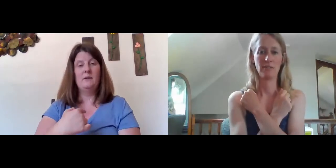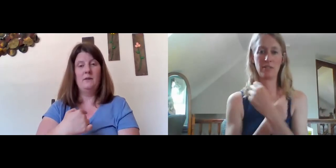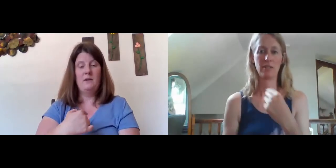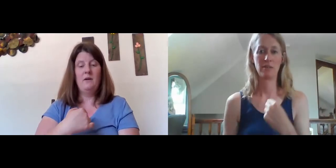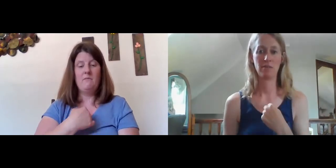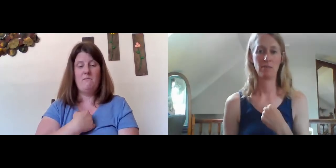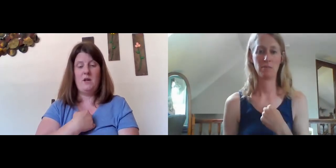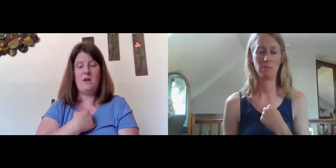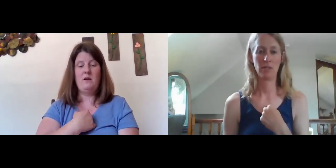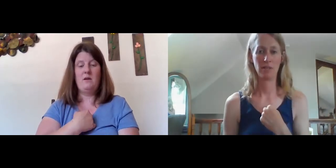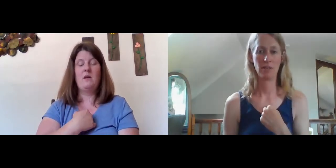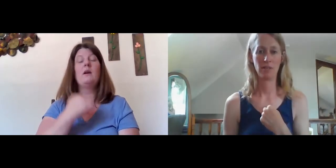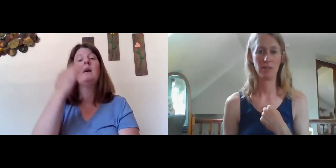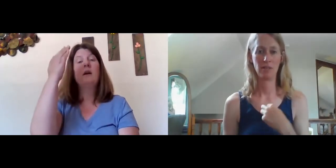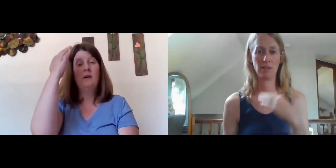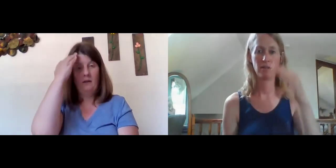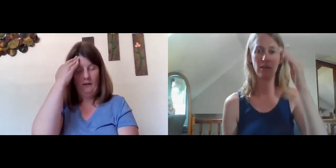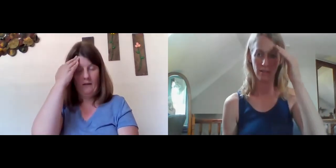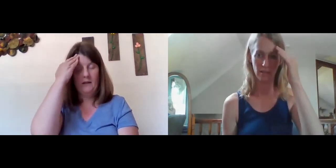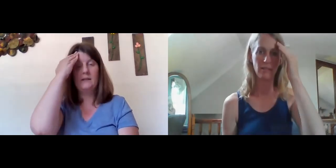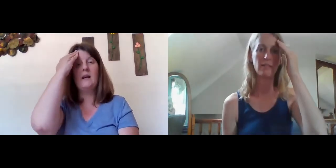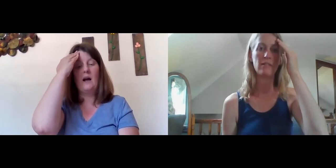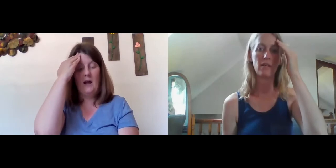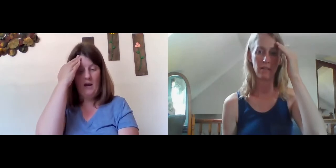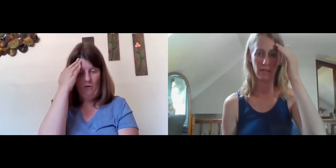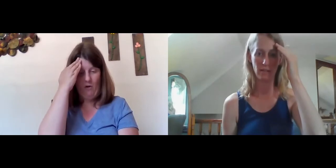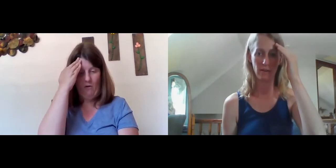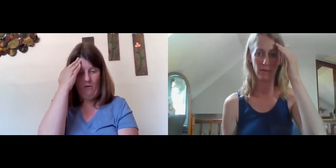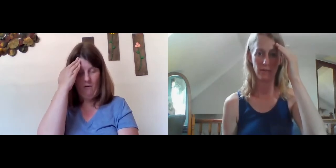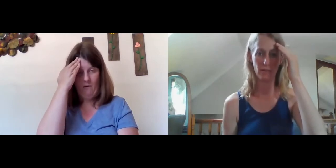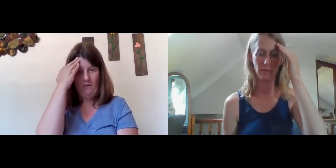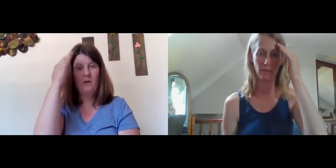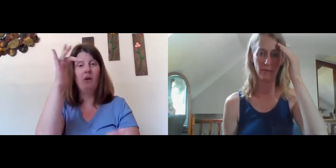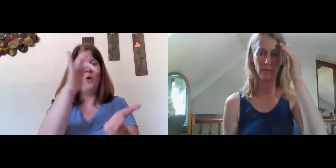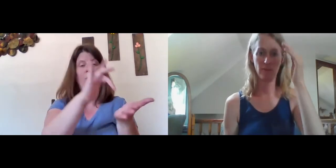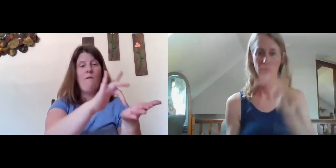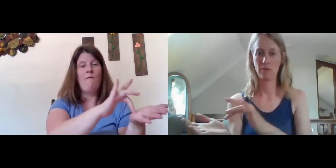loves me. This I know.